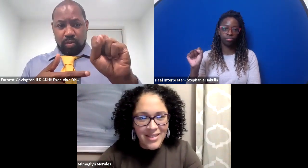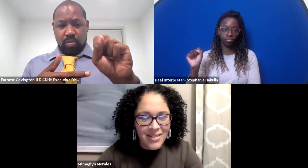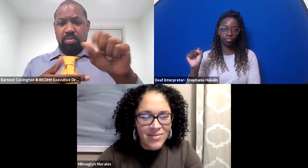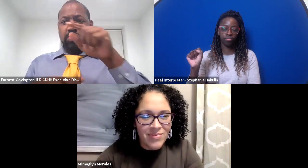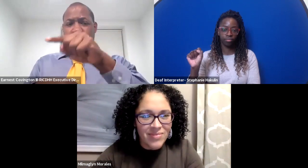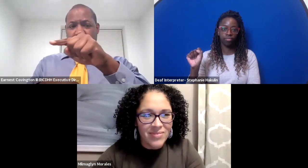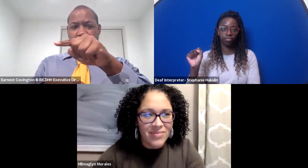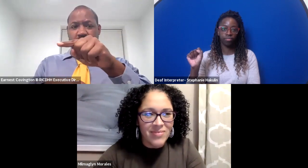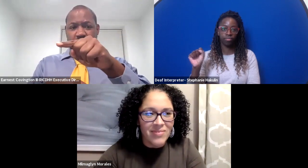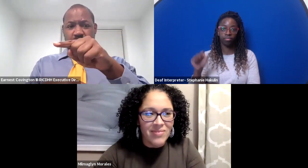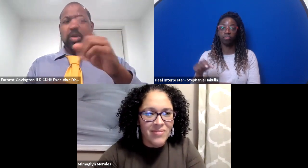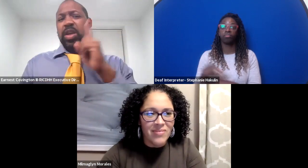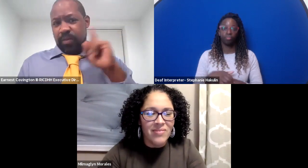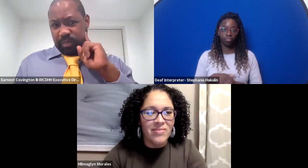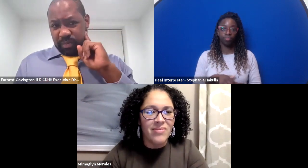Morales. Hi, Mill Maglin,